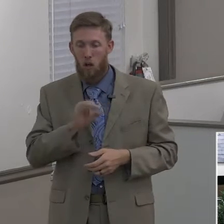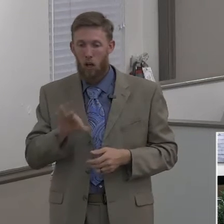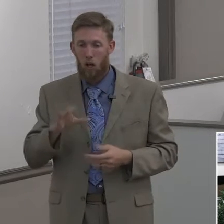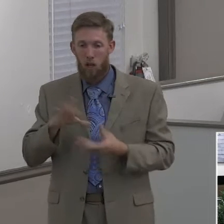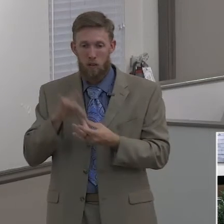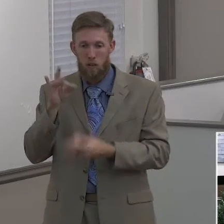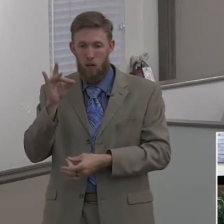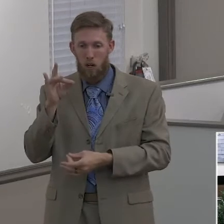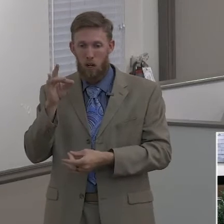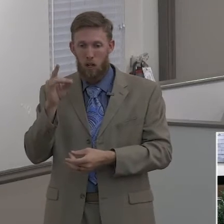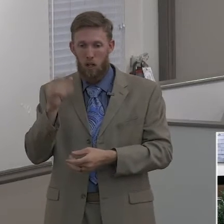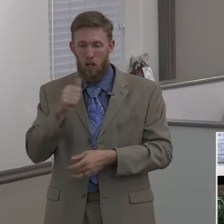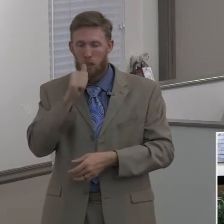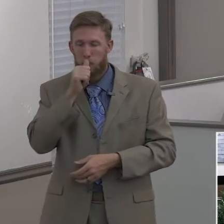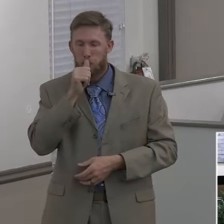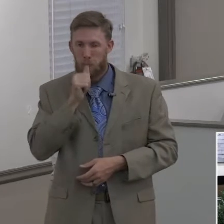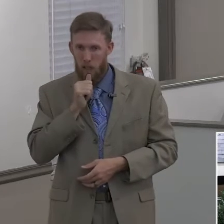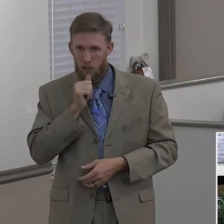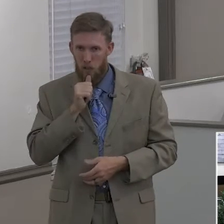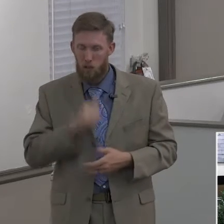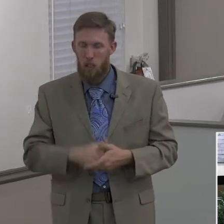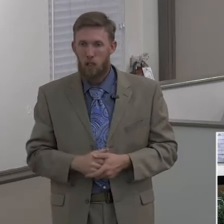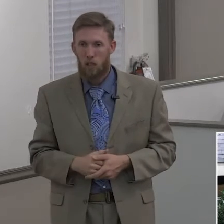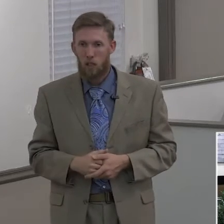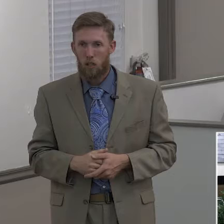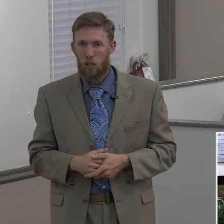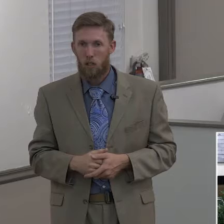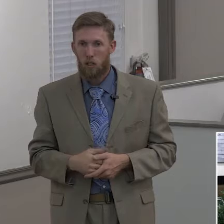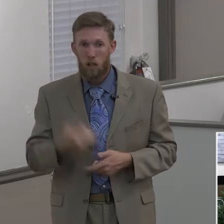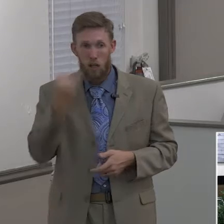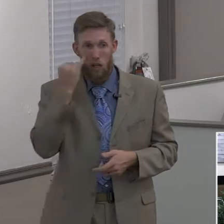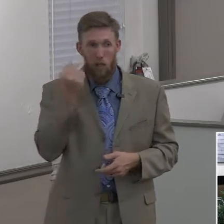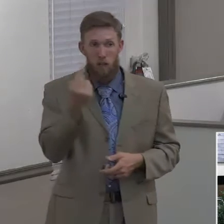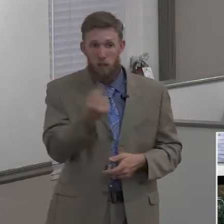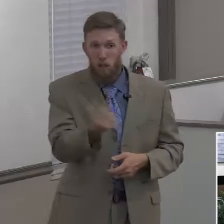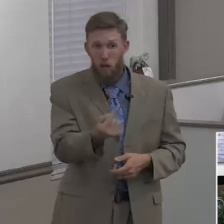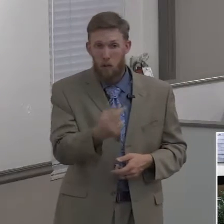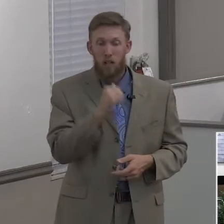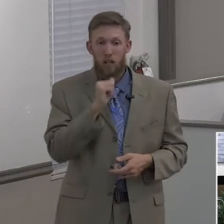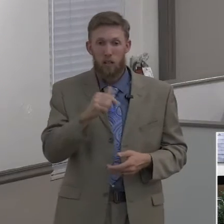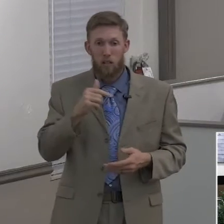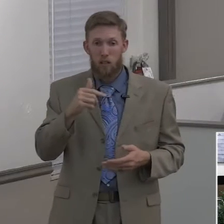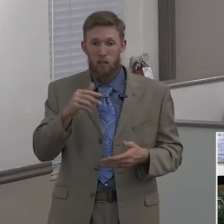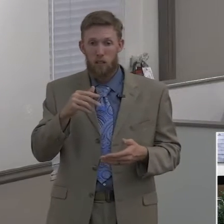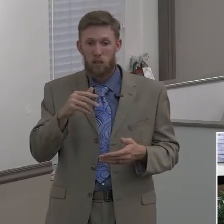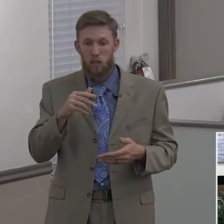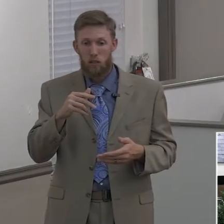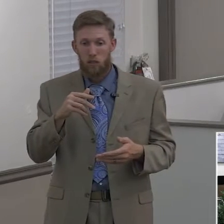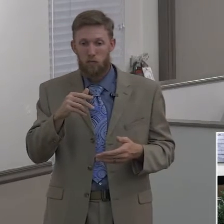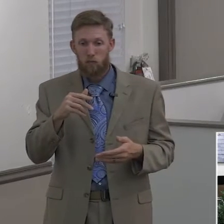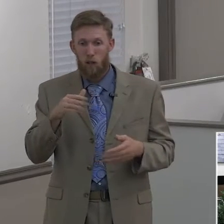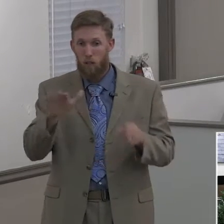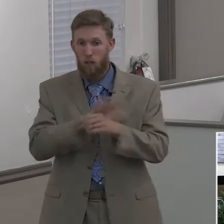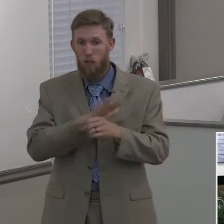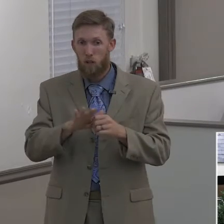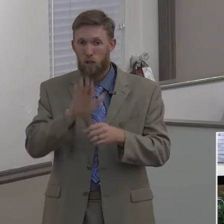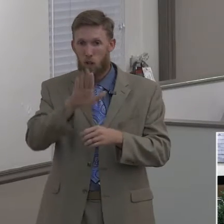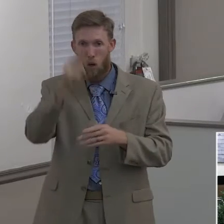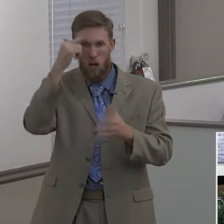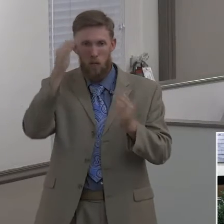long-suffering. Meaning that when someone doesn't meet your expectations, you don't go off